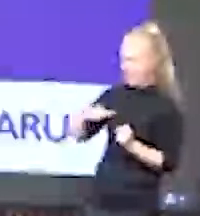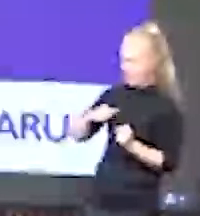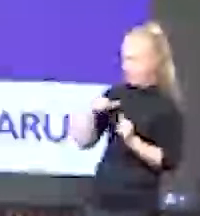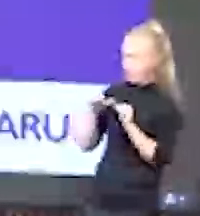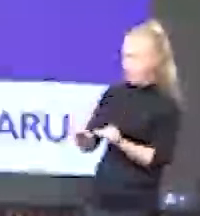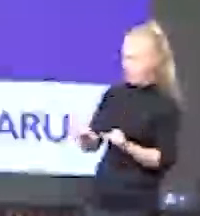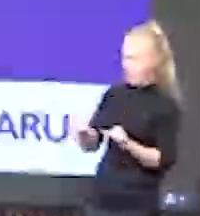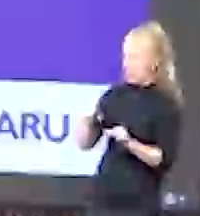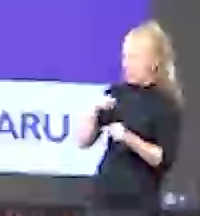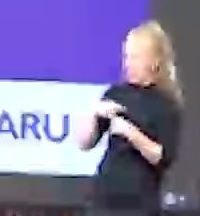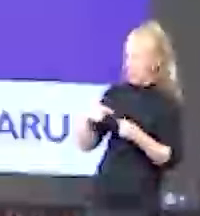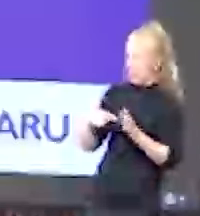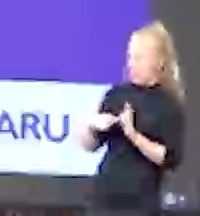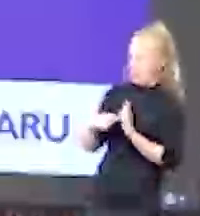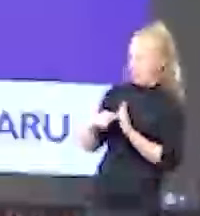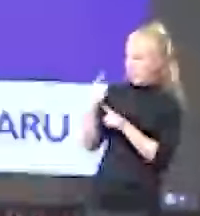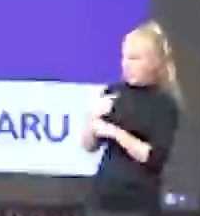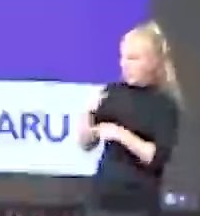and